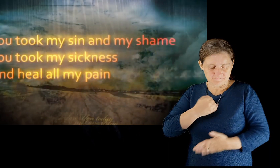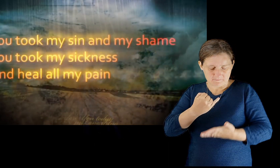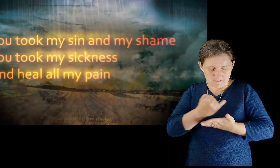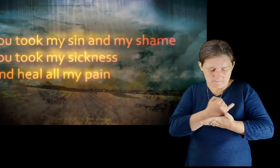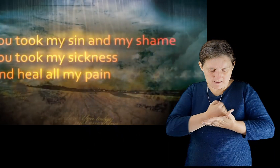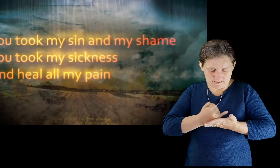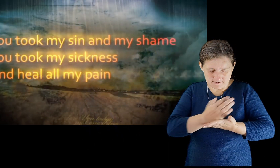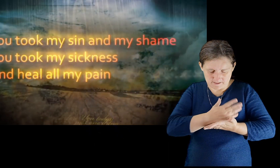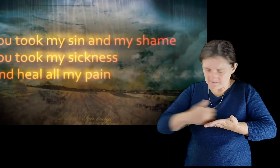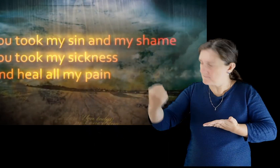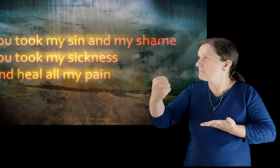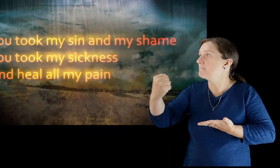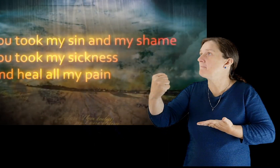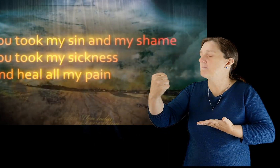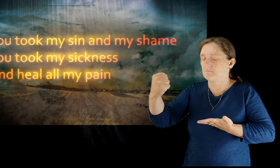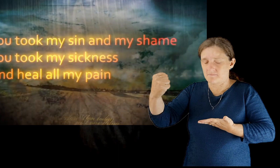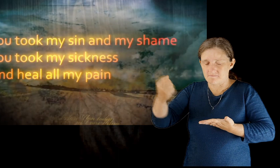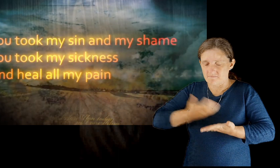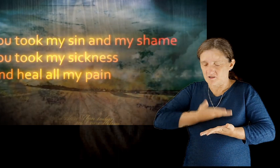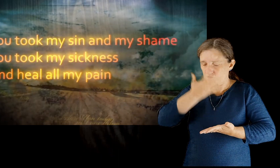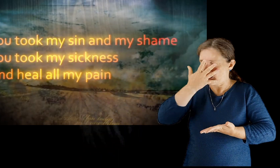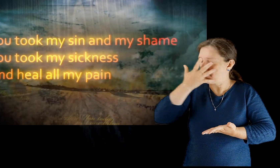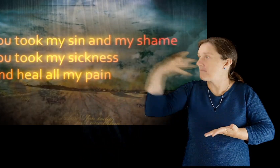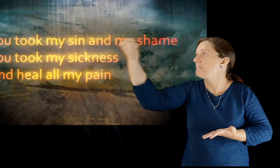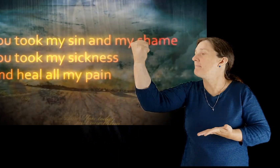You took my sin and my shame.